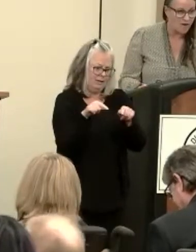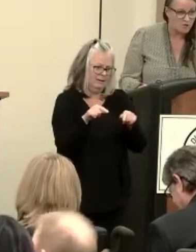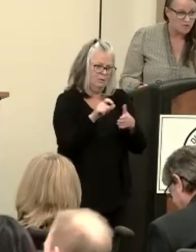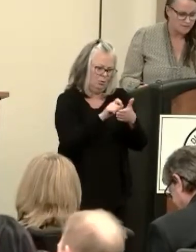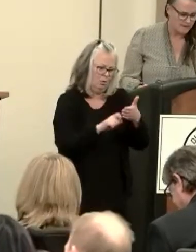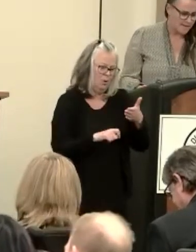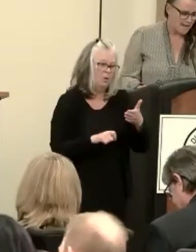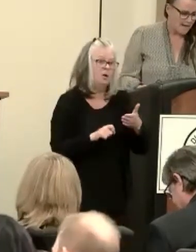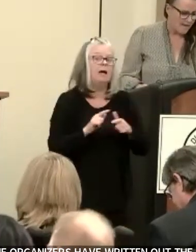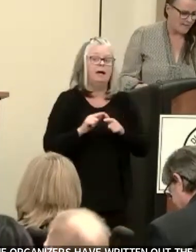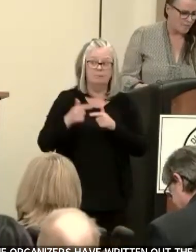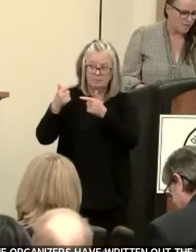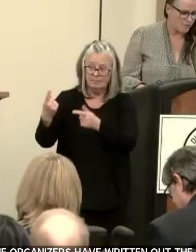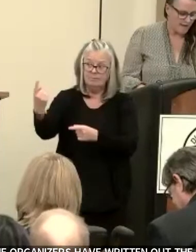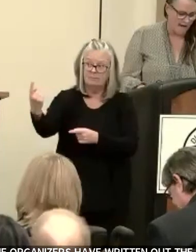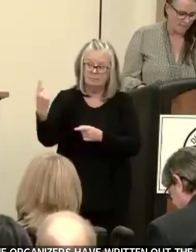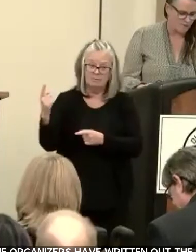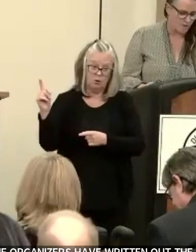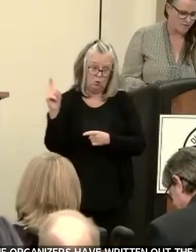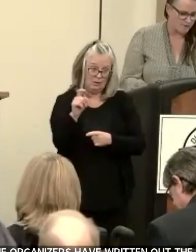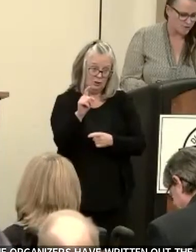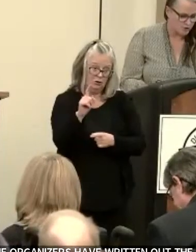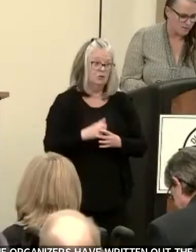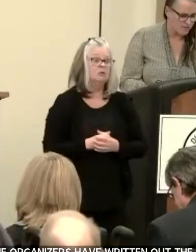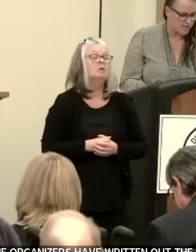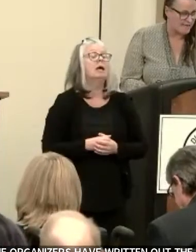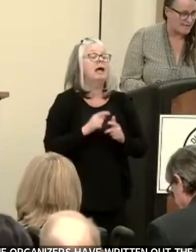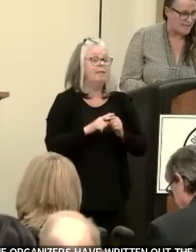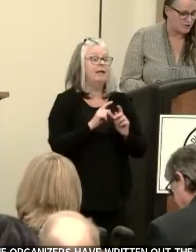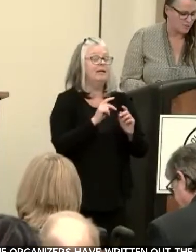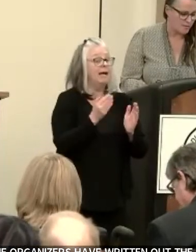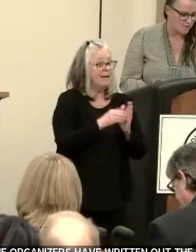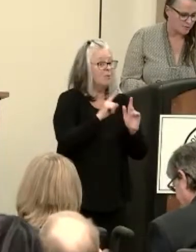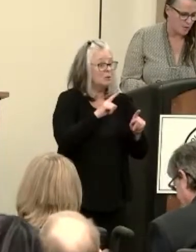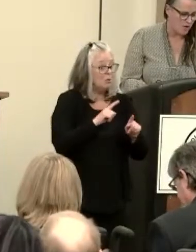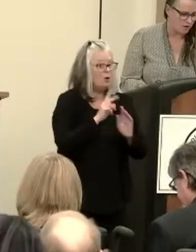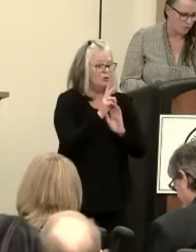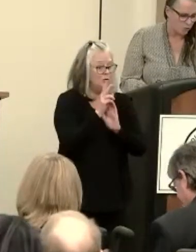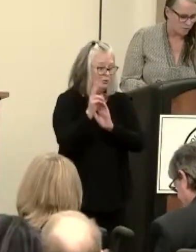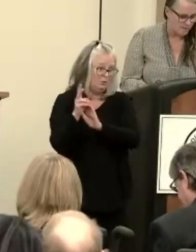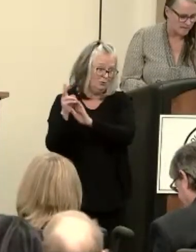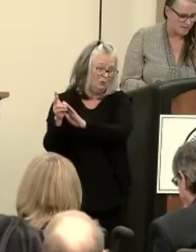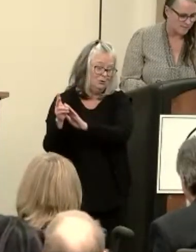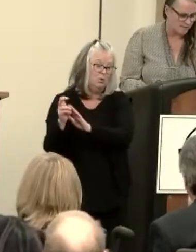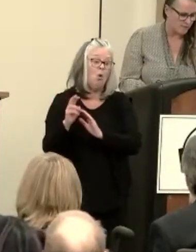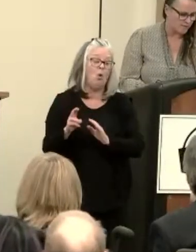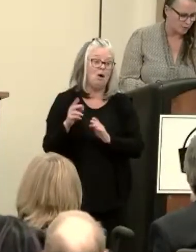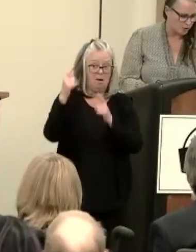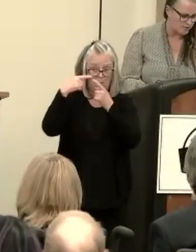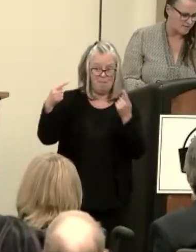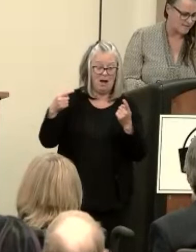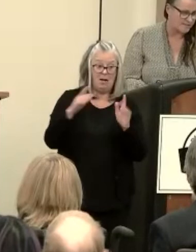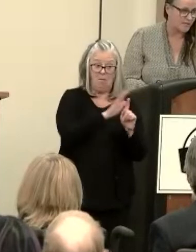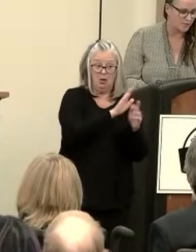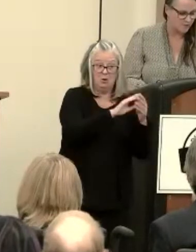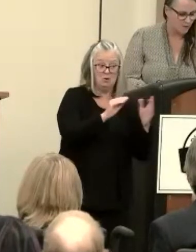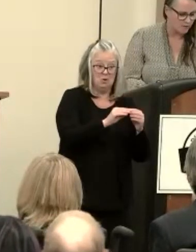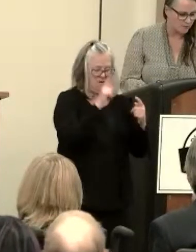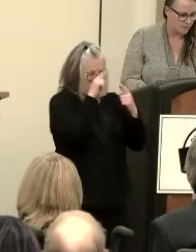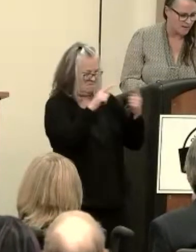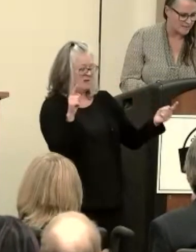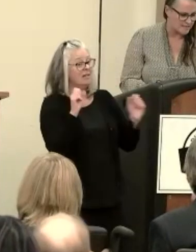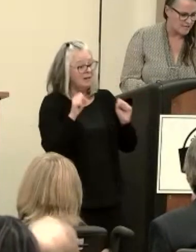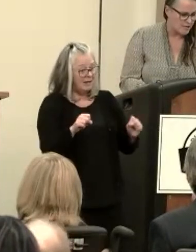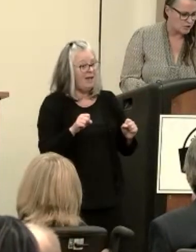for a question, and then we will have responses. 2 minutes each. You may respond or rebut something you have heard, if that's the agreed